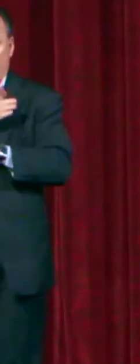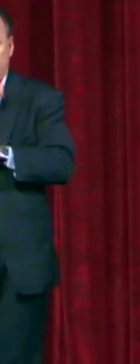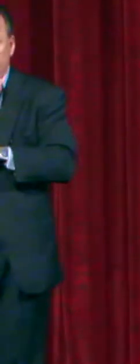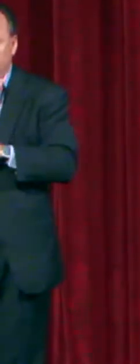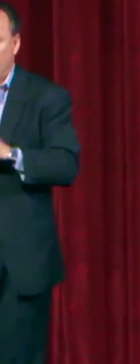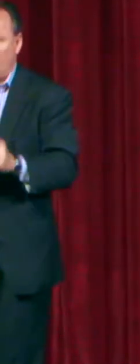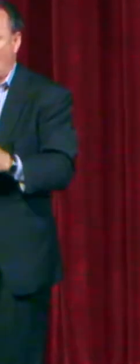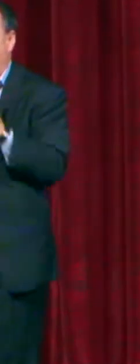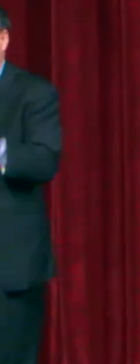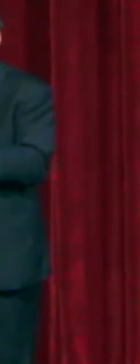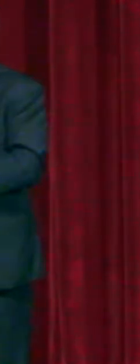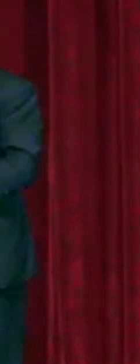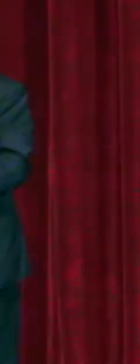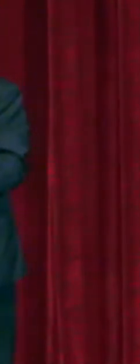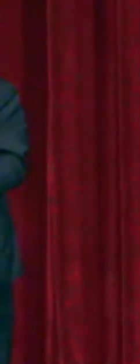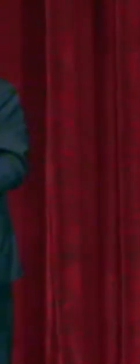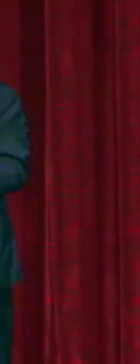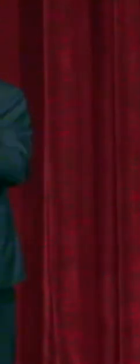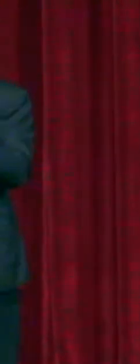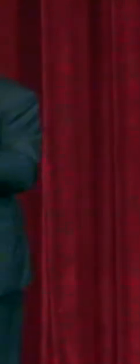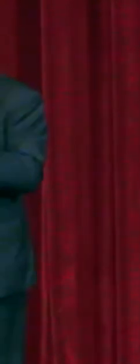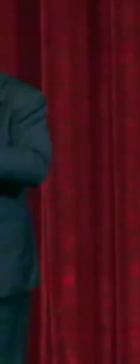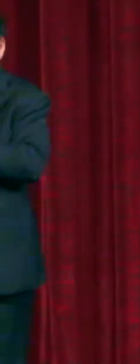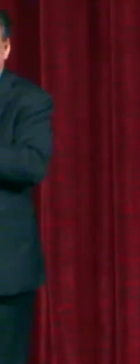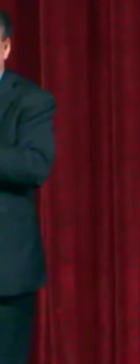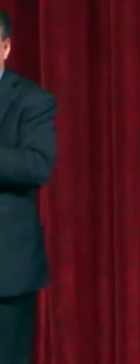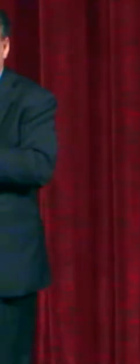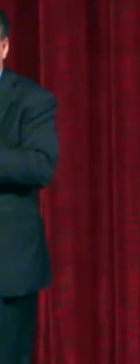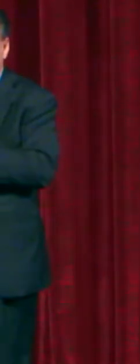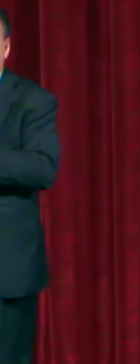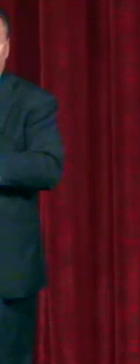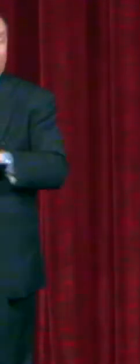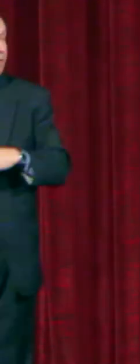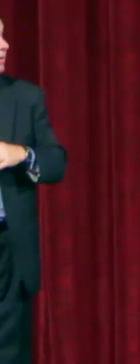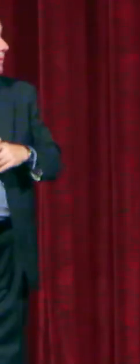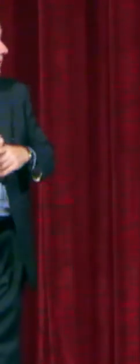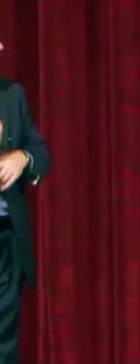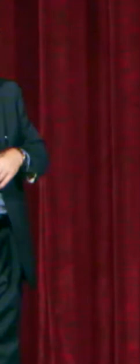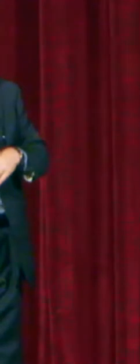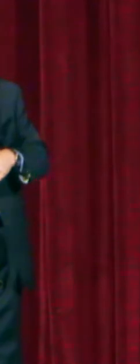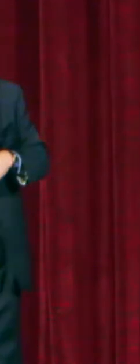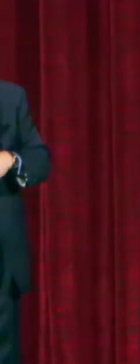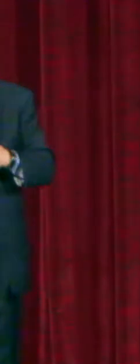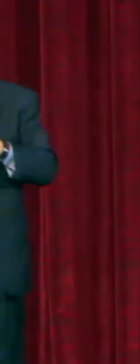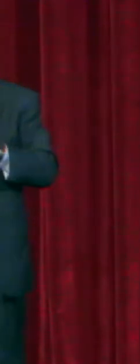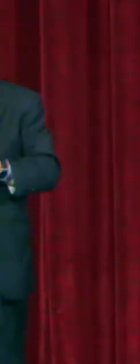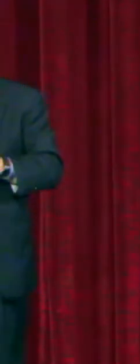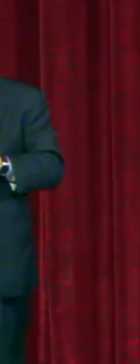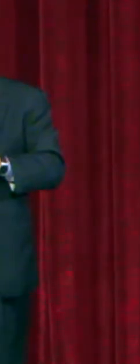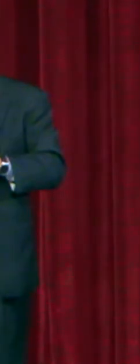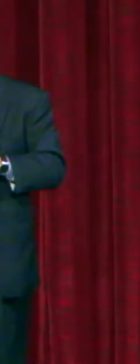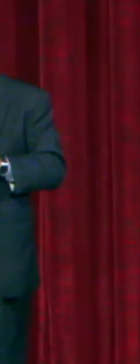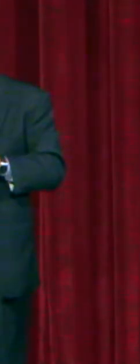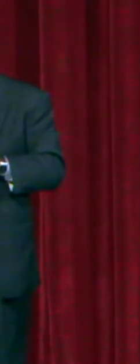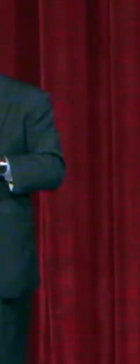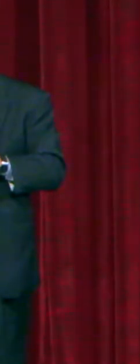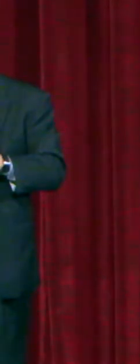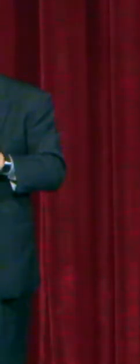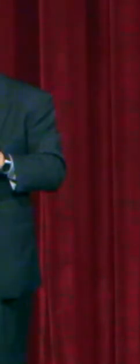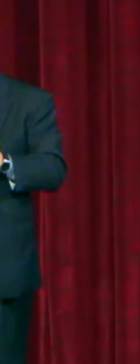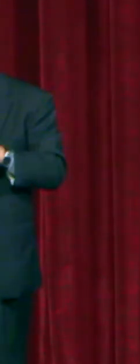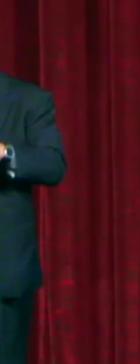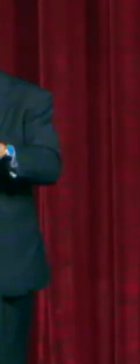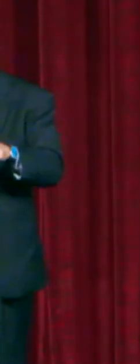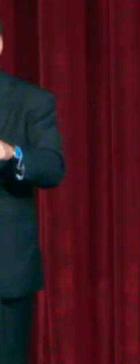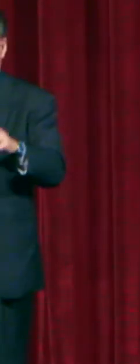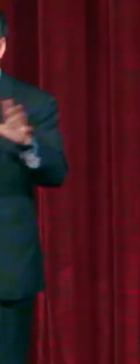There was no process, formal process set in place. This will only help us in those moments of